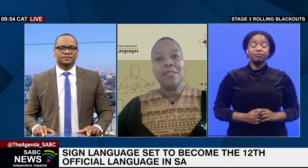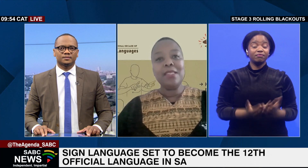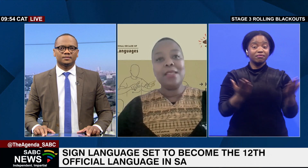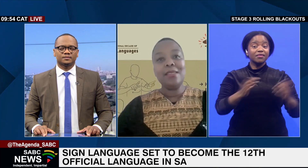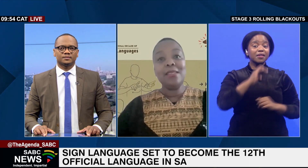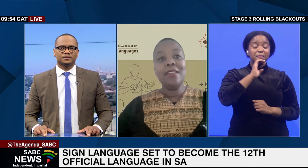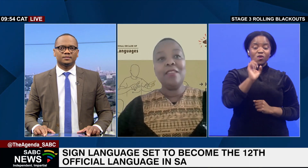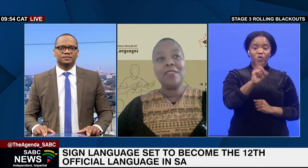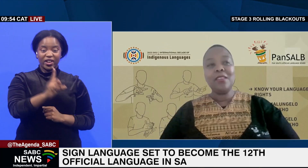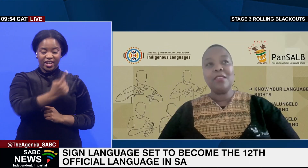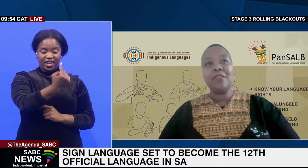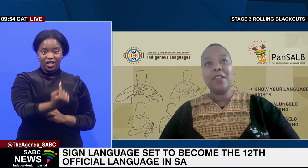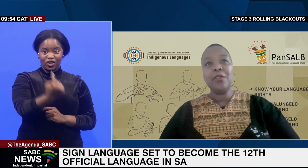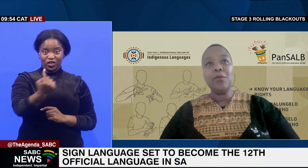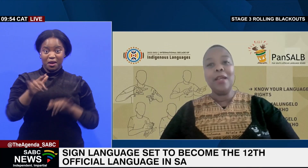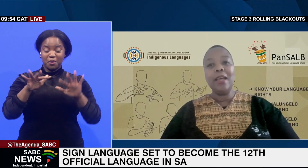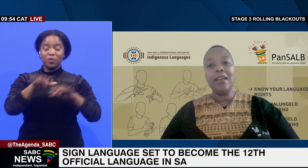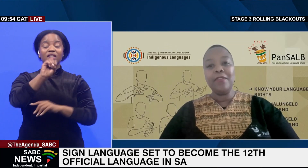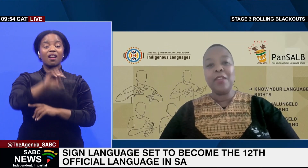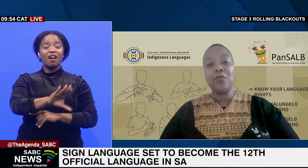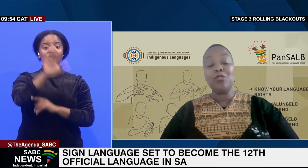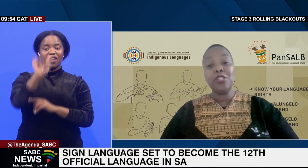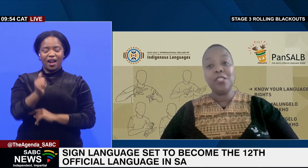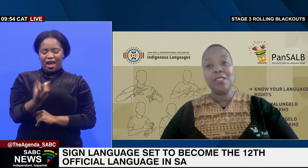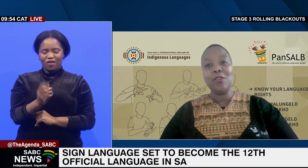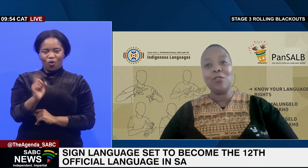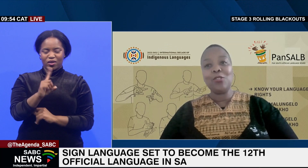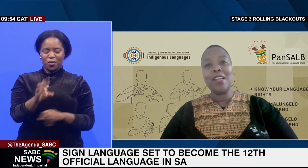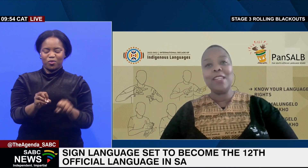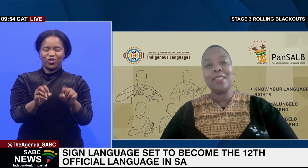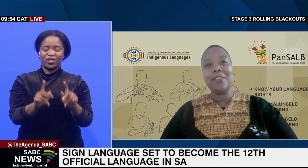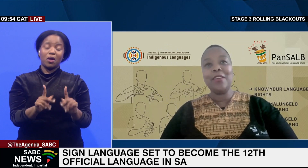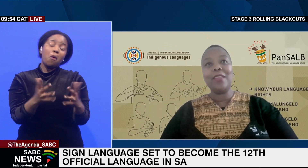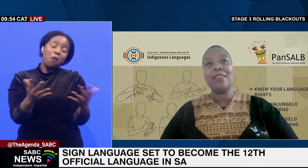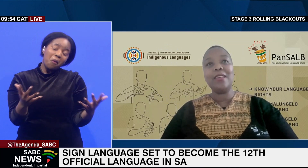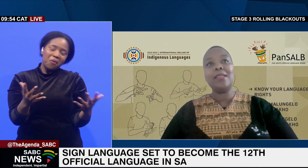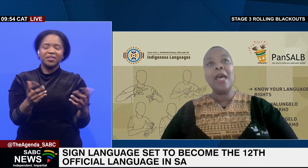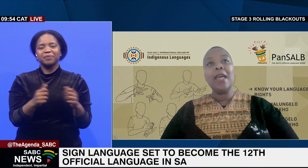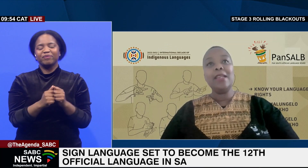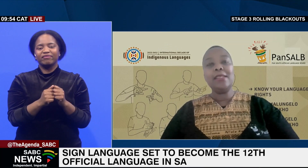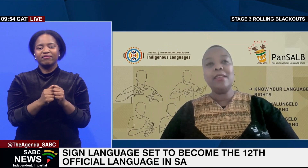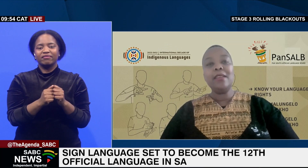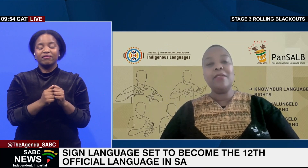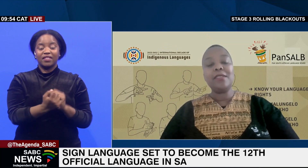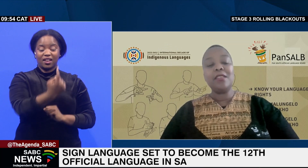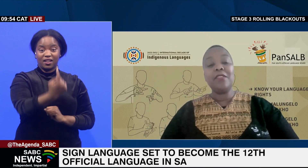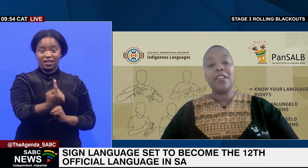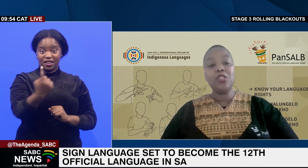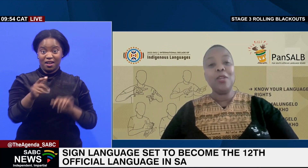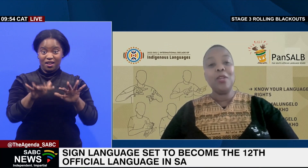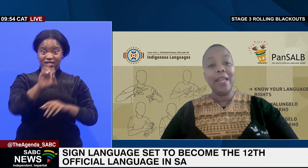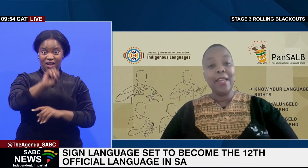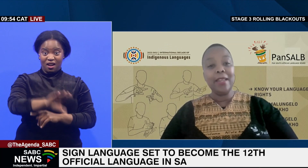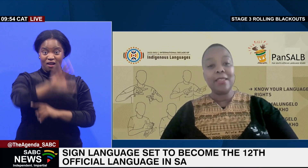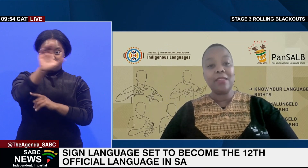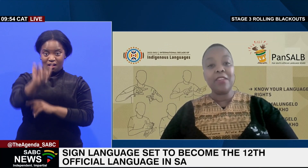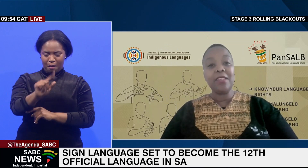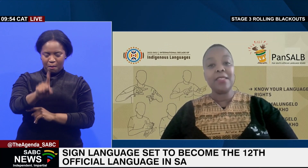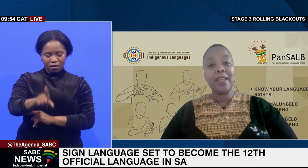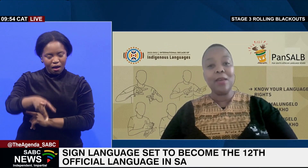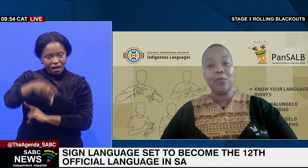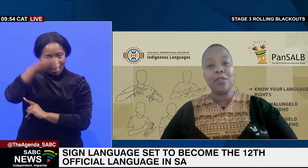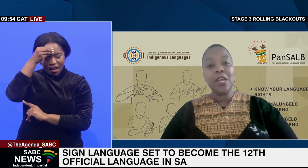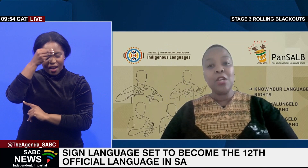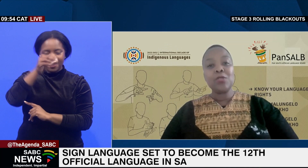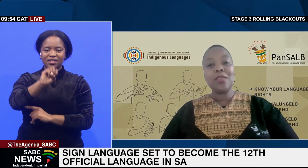This means that each and every South African will have an opportunity, or should I say rather that each and every South African should learn the South African